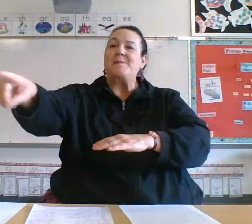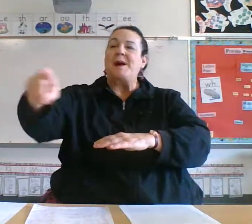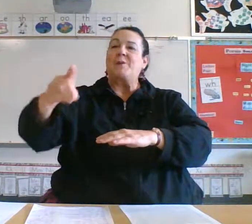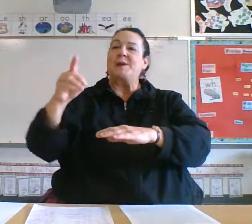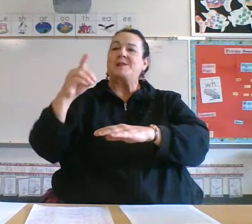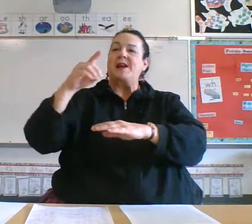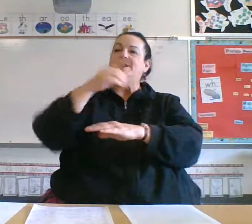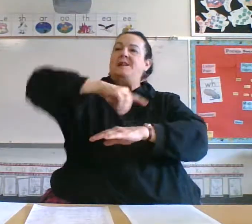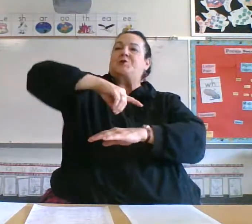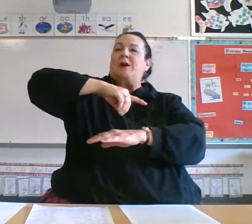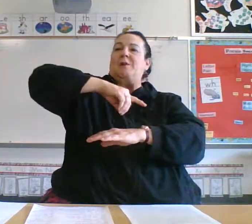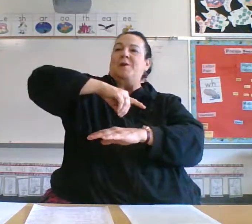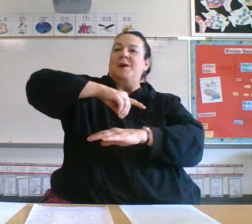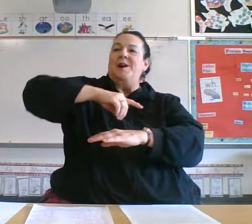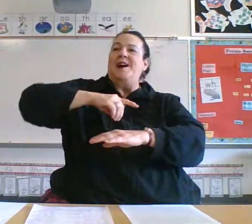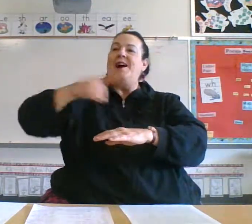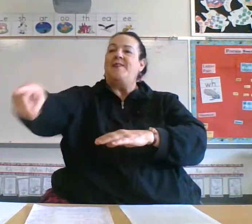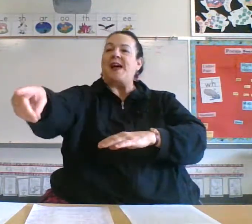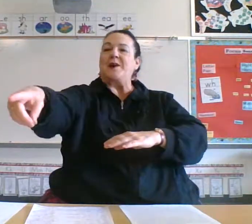What I'm saying is lift your elbow. That elbow.